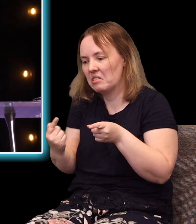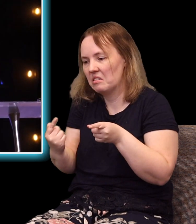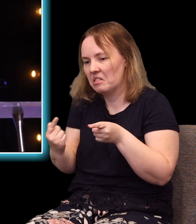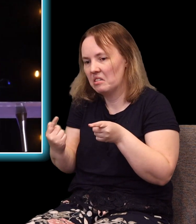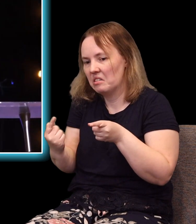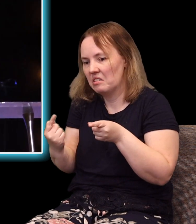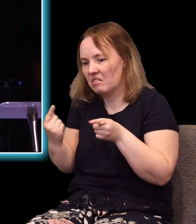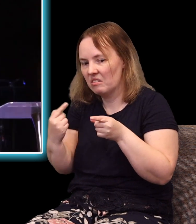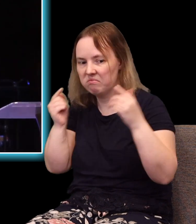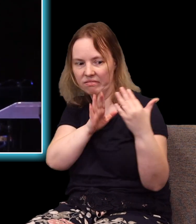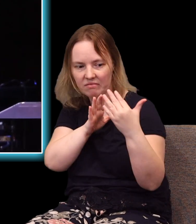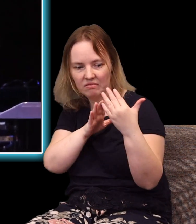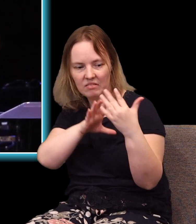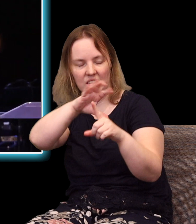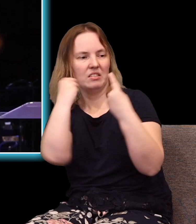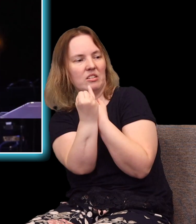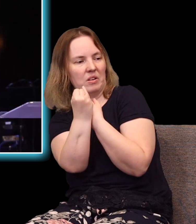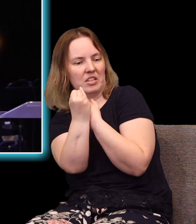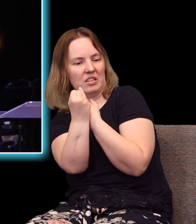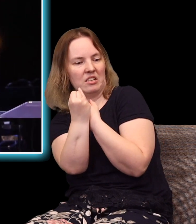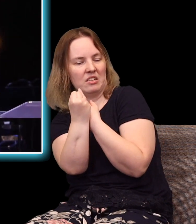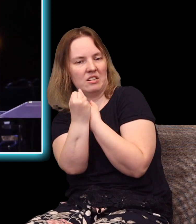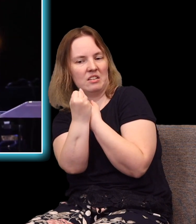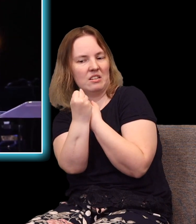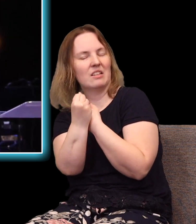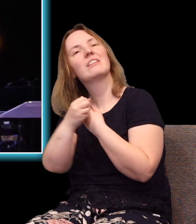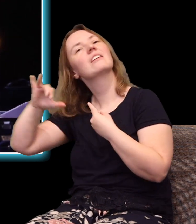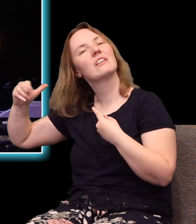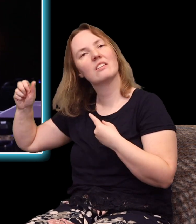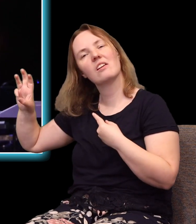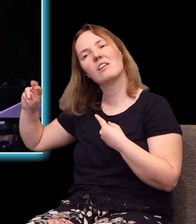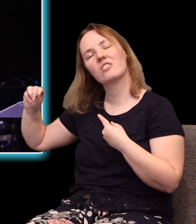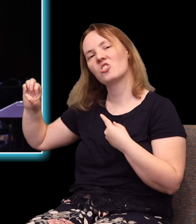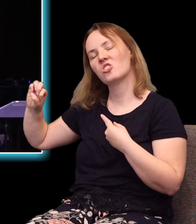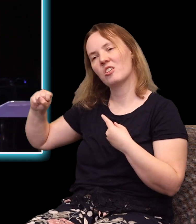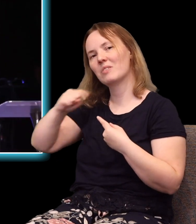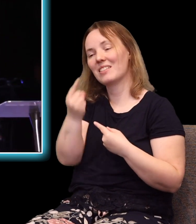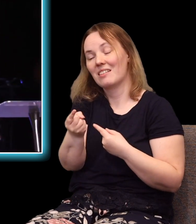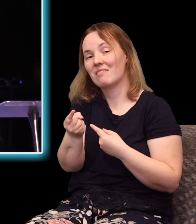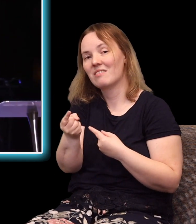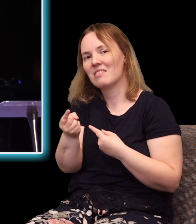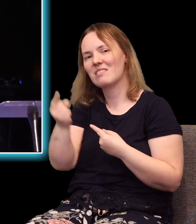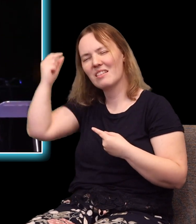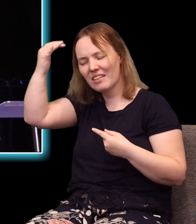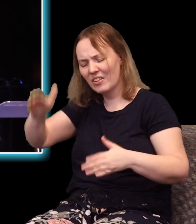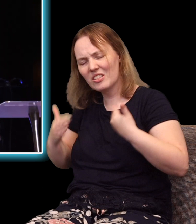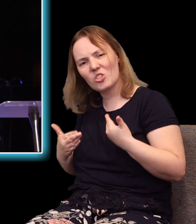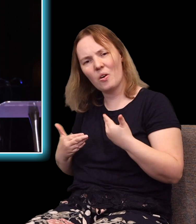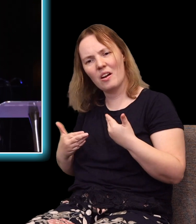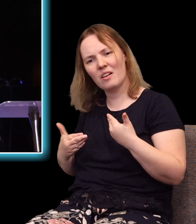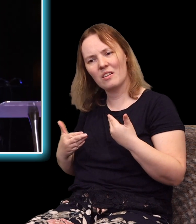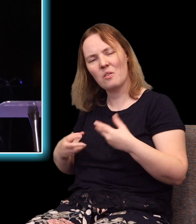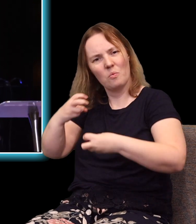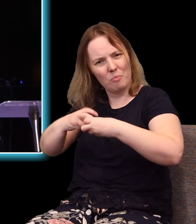until we bump up against a certain situation. That's why James says, consider it a thing of joy when trials come your way, because it's an